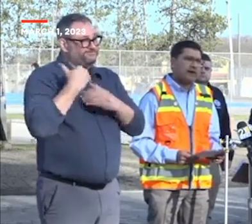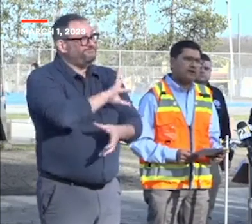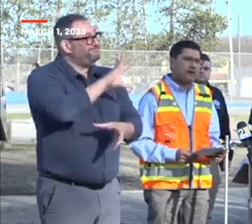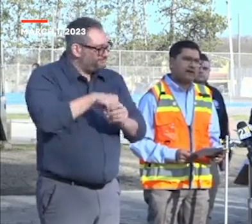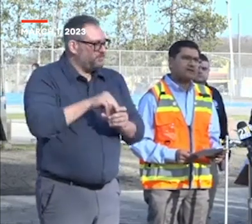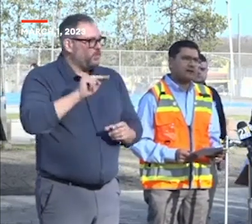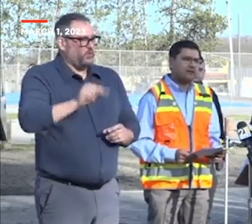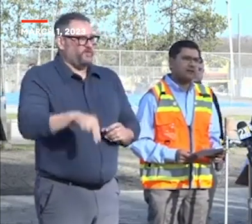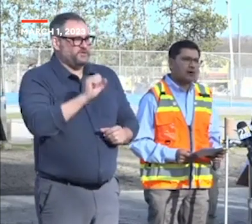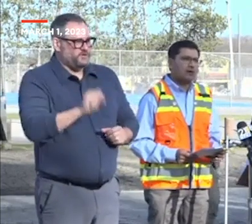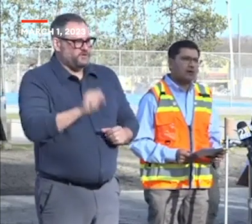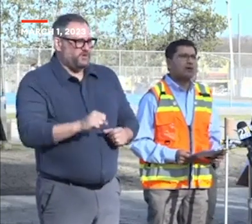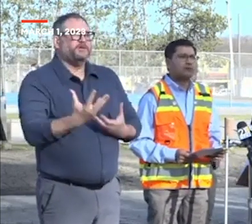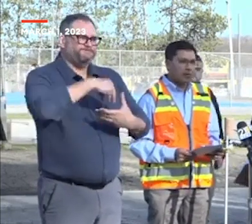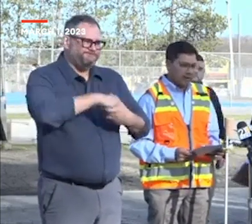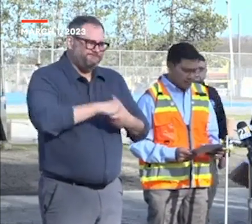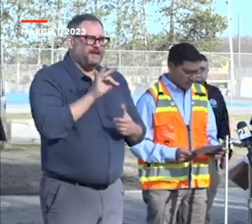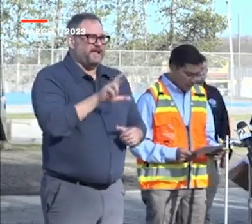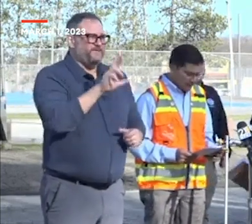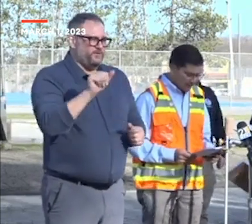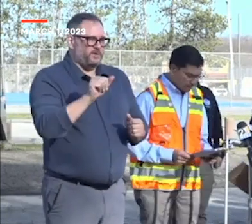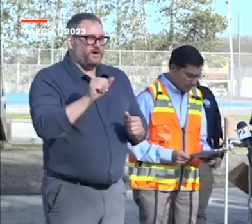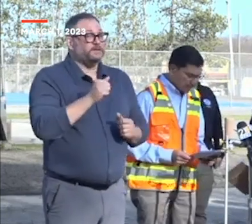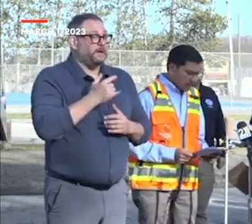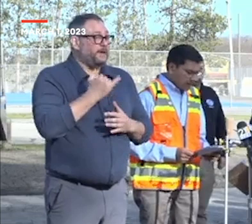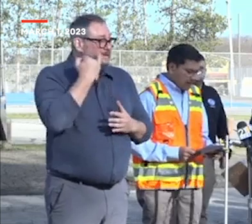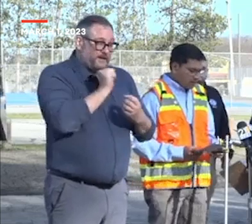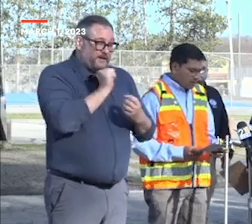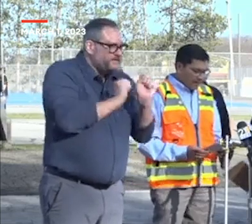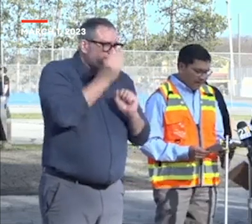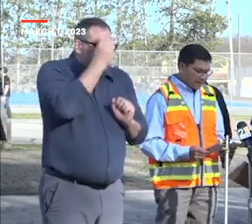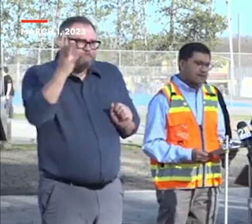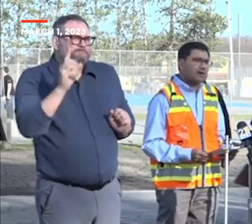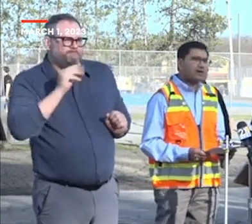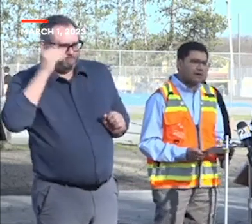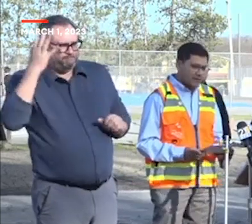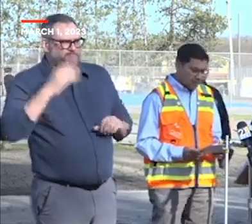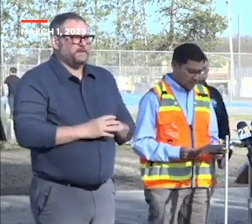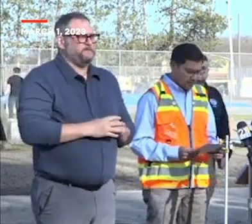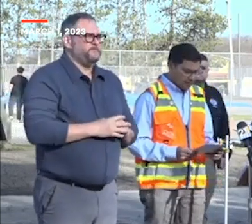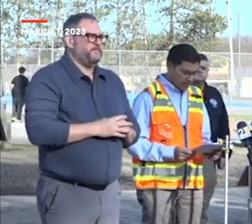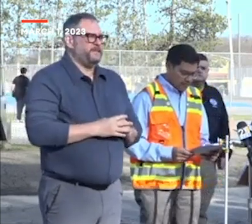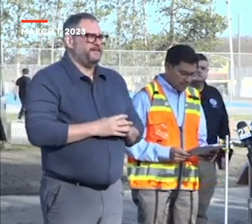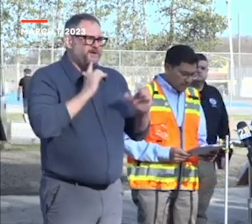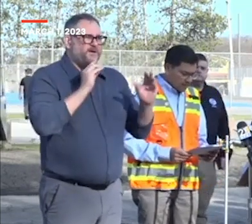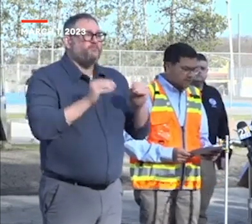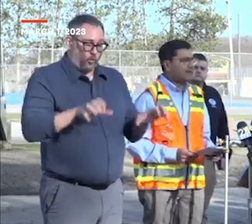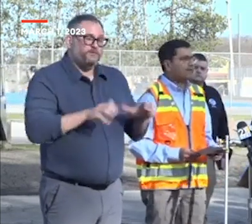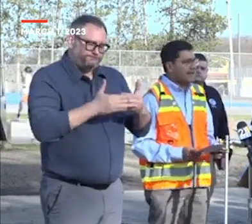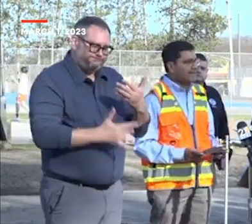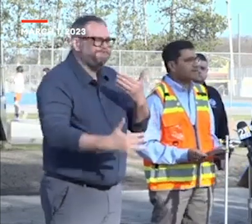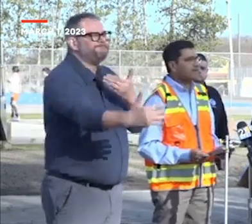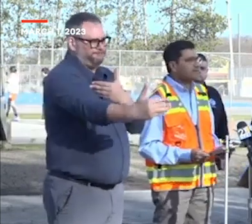join FRA's close call reporting program. And more actions are coming on the way